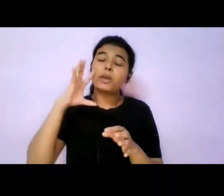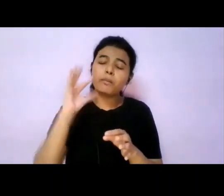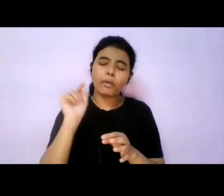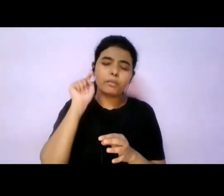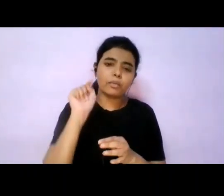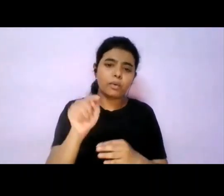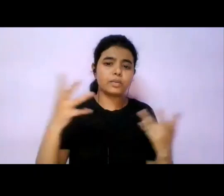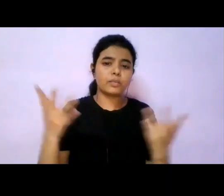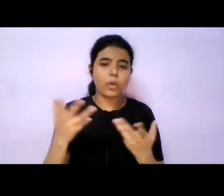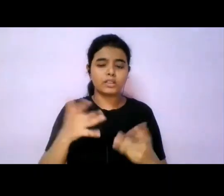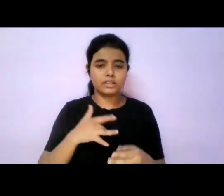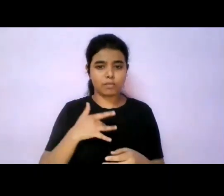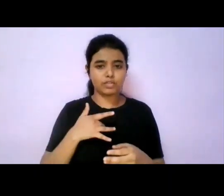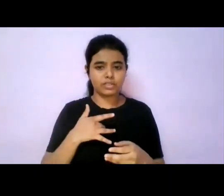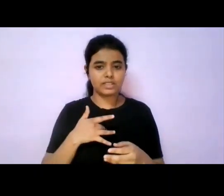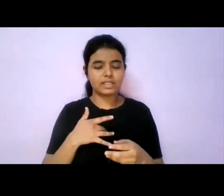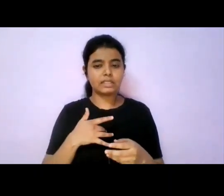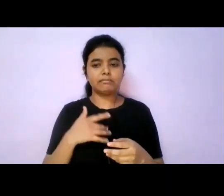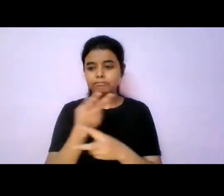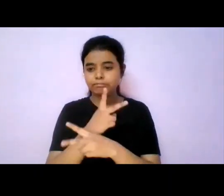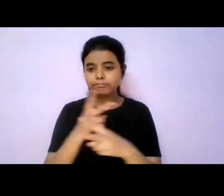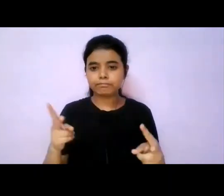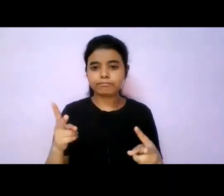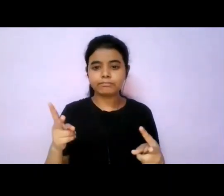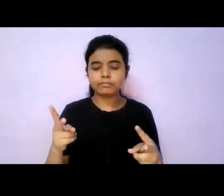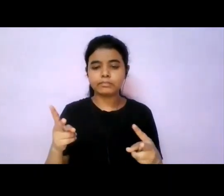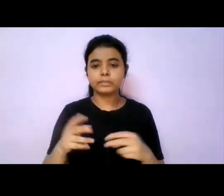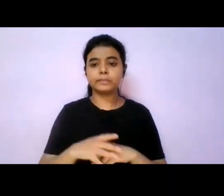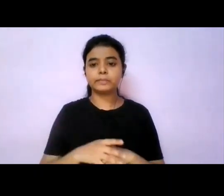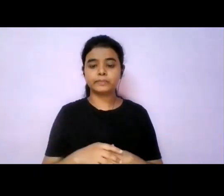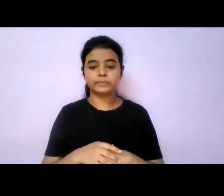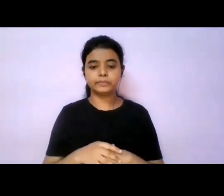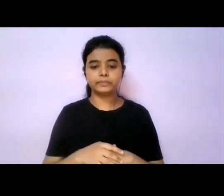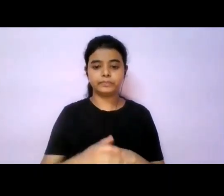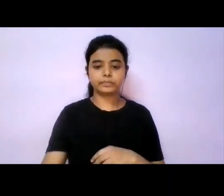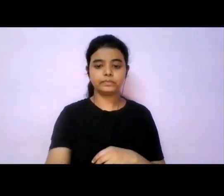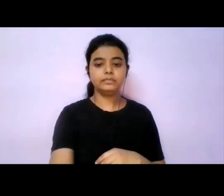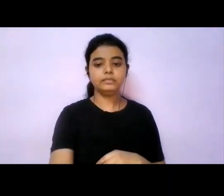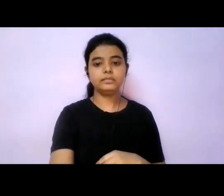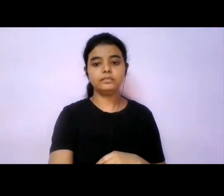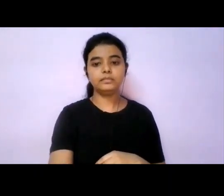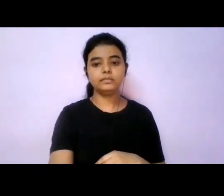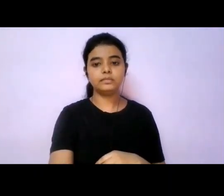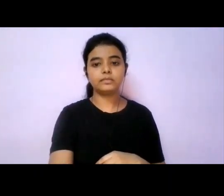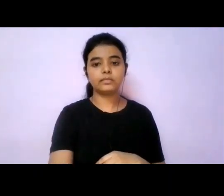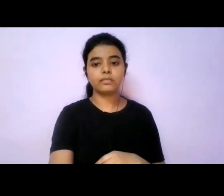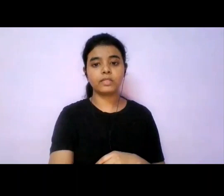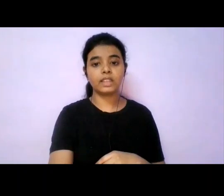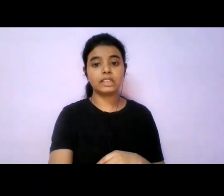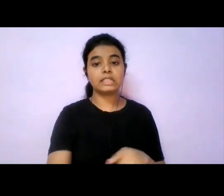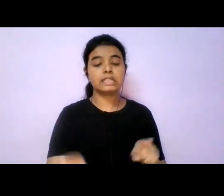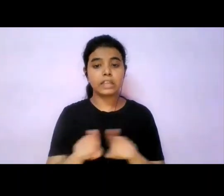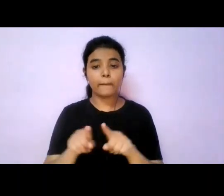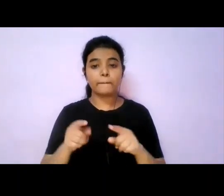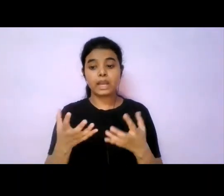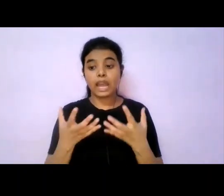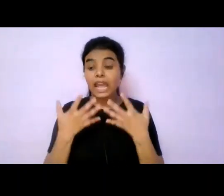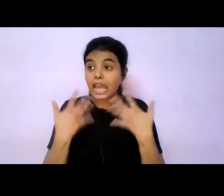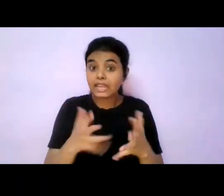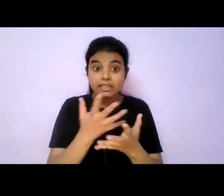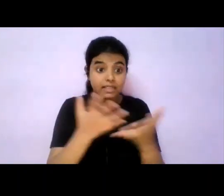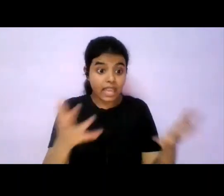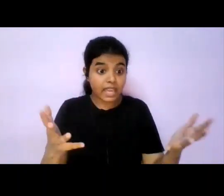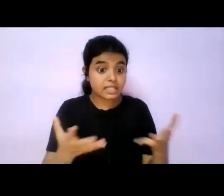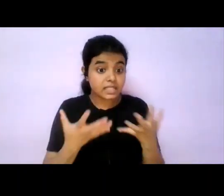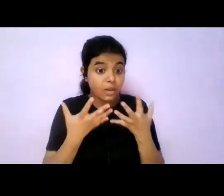emotionalization is the pursuit of a desire for the thing that we feel